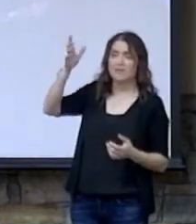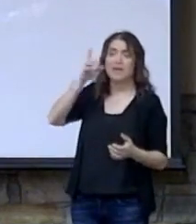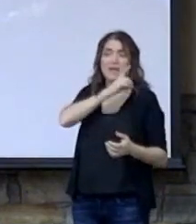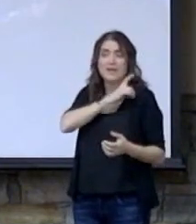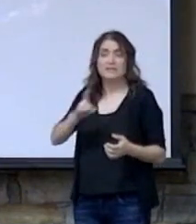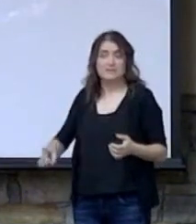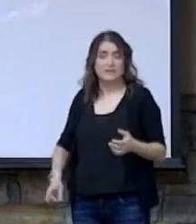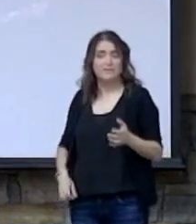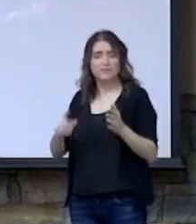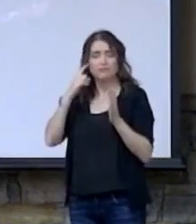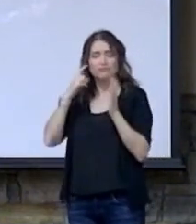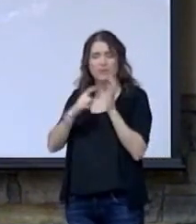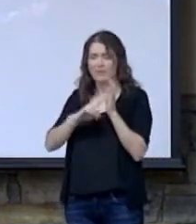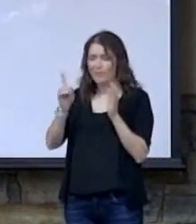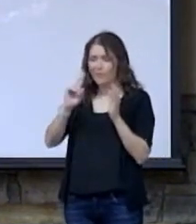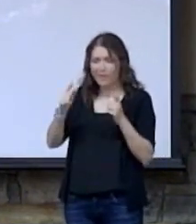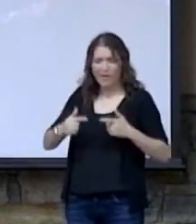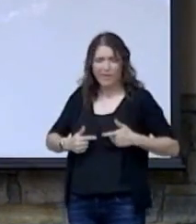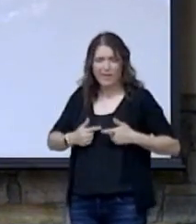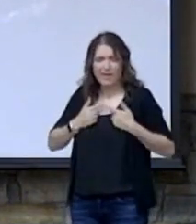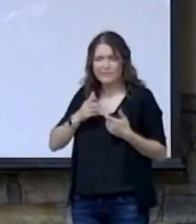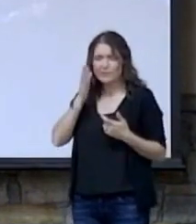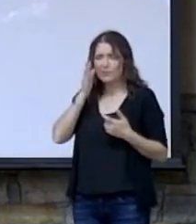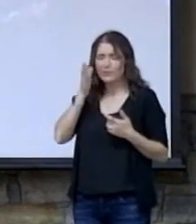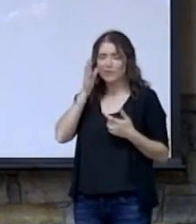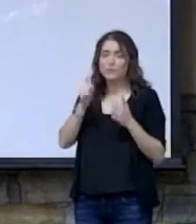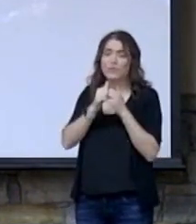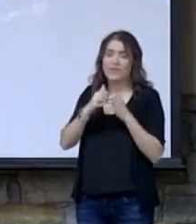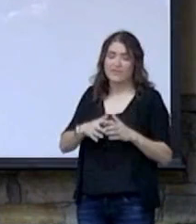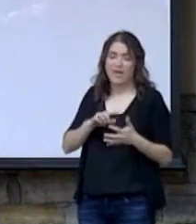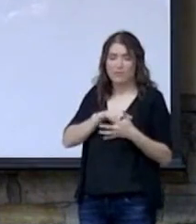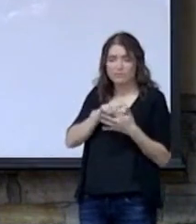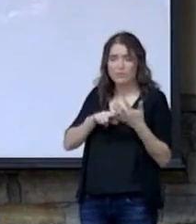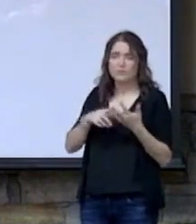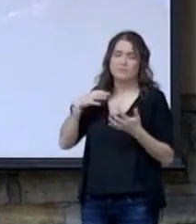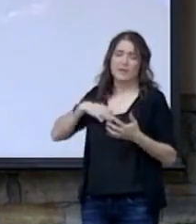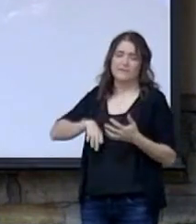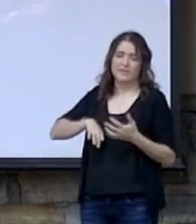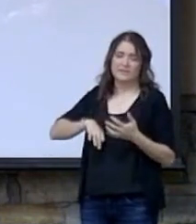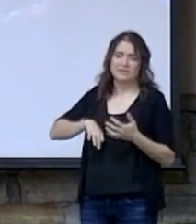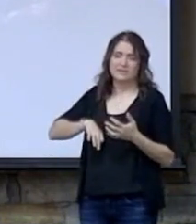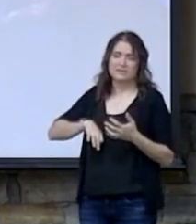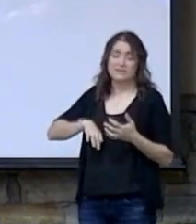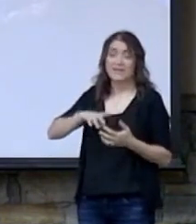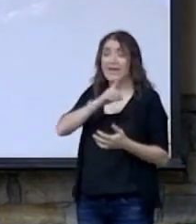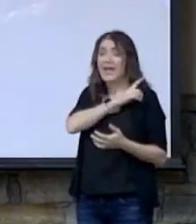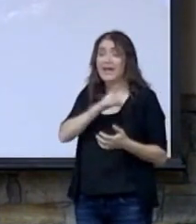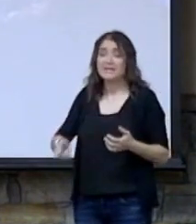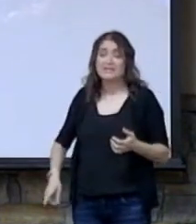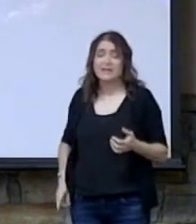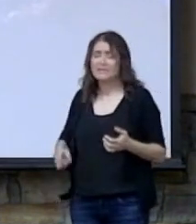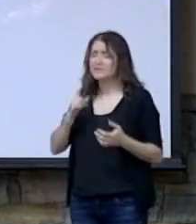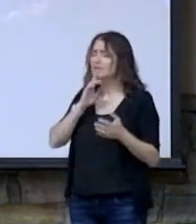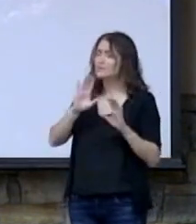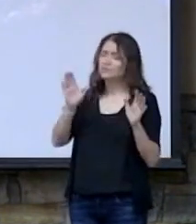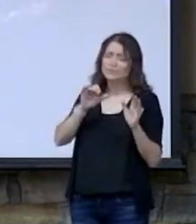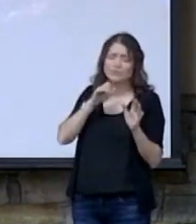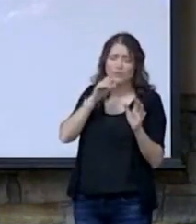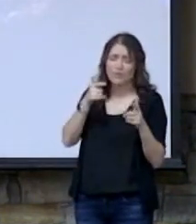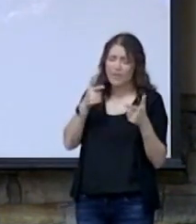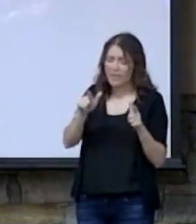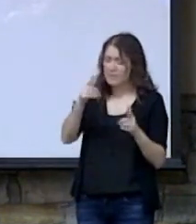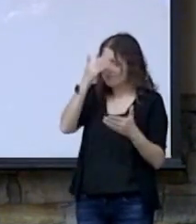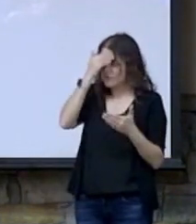recognized where his life would be without those benefits in his life. And David says, don't let me ever